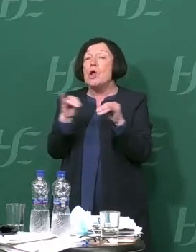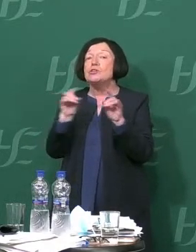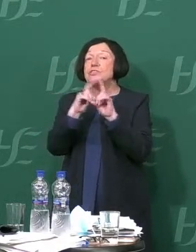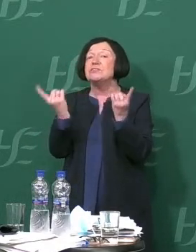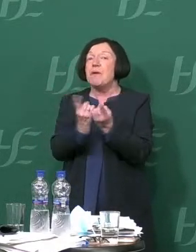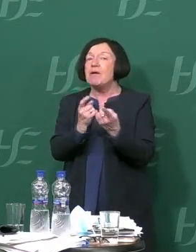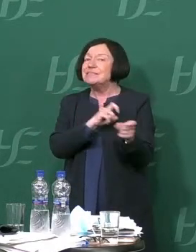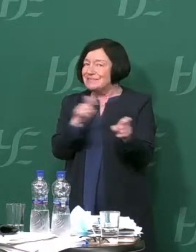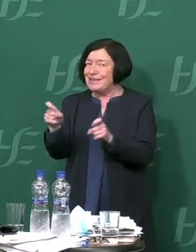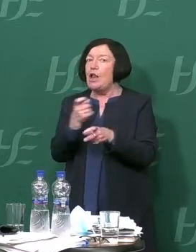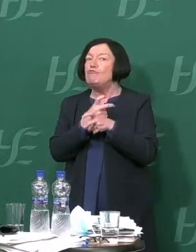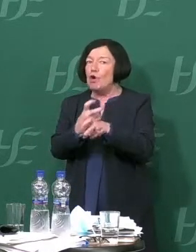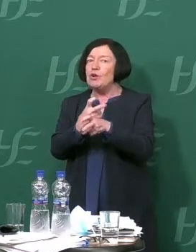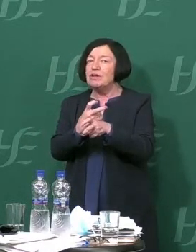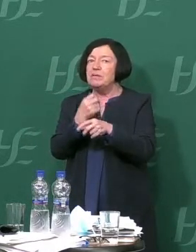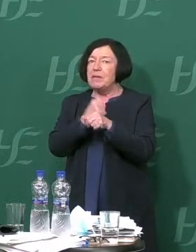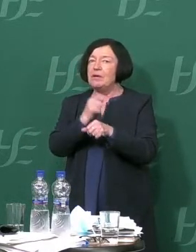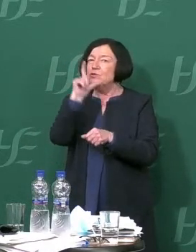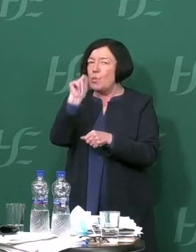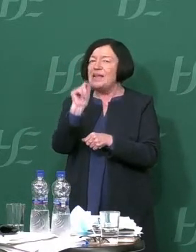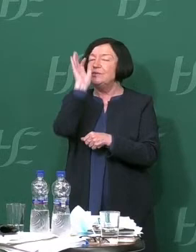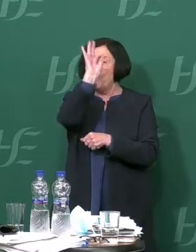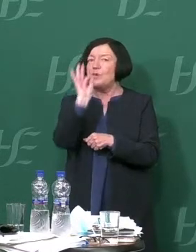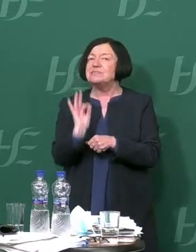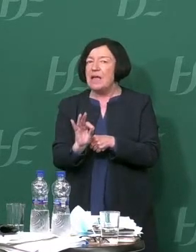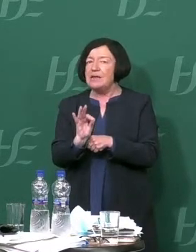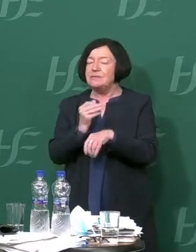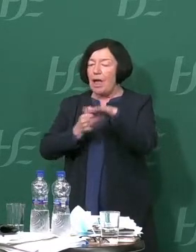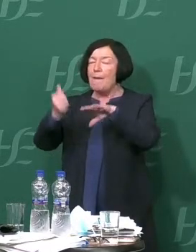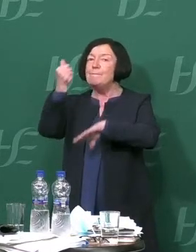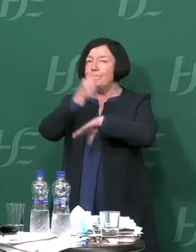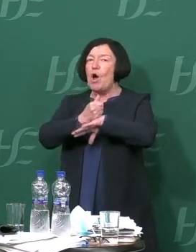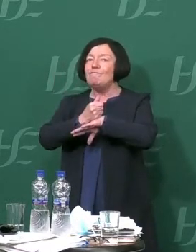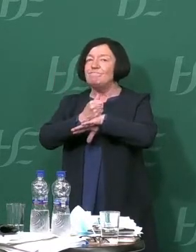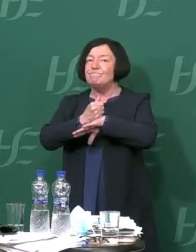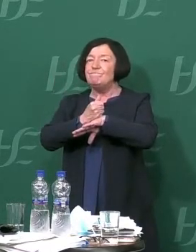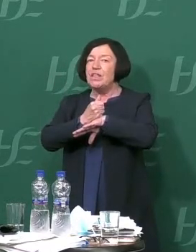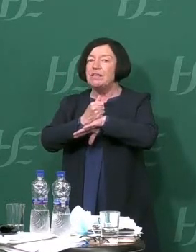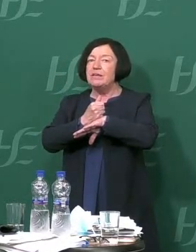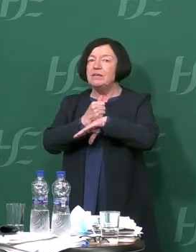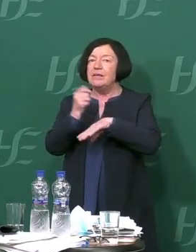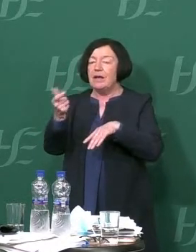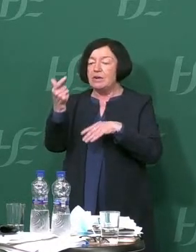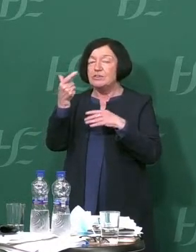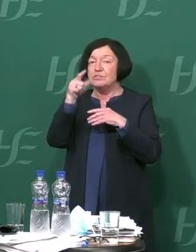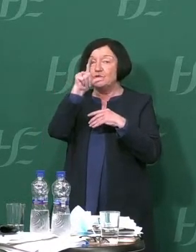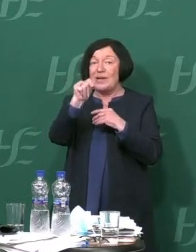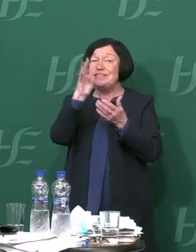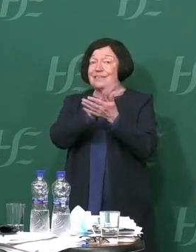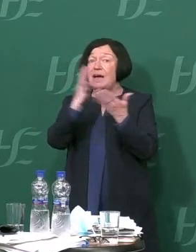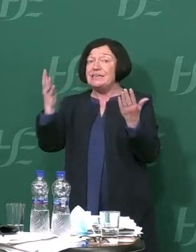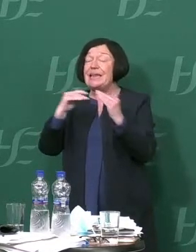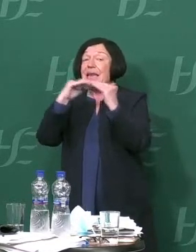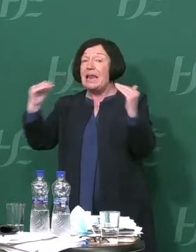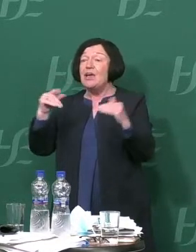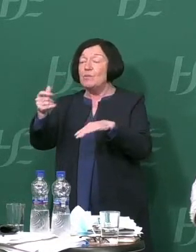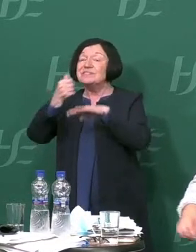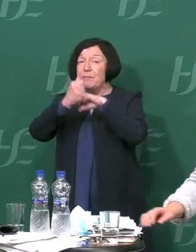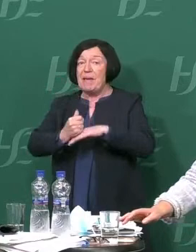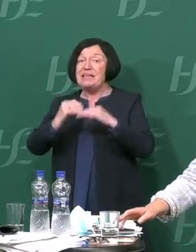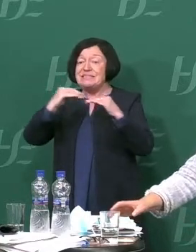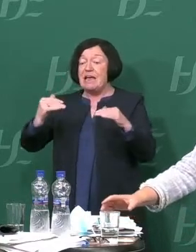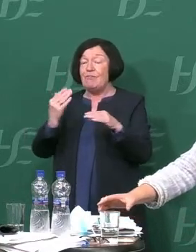are still running at about 20% above our 2019 levels, which would be the base level